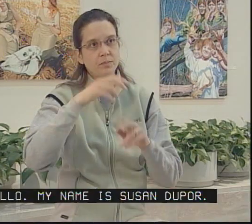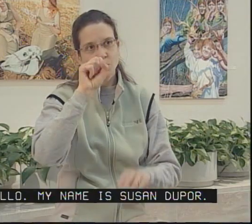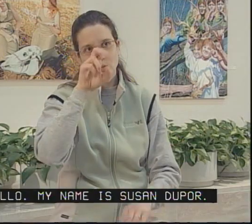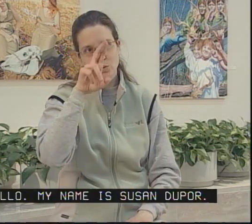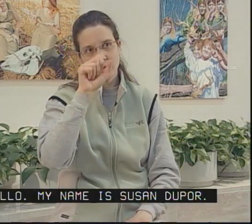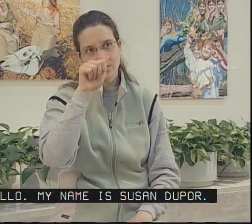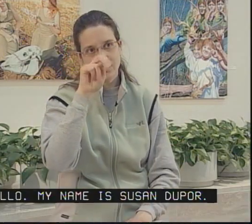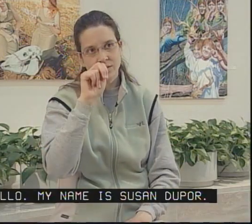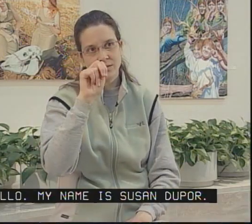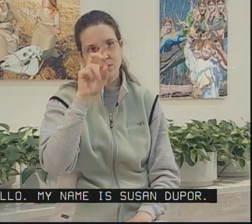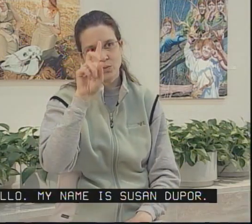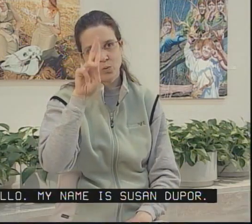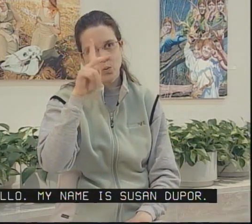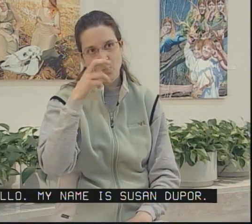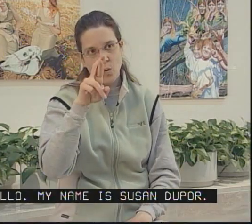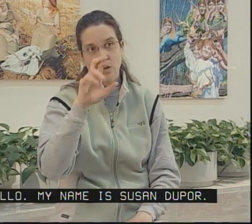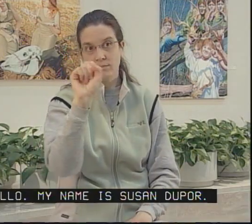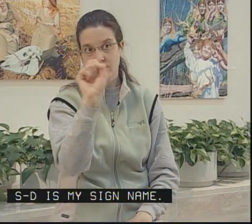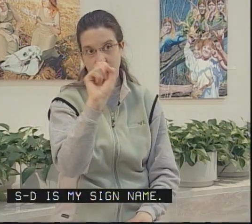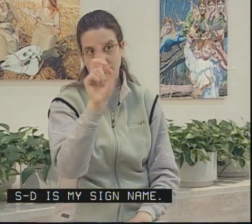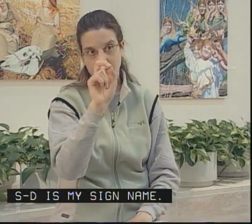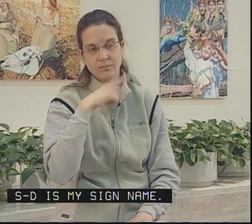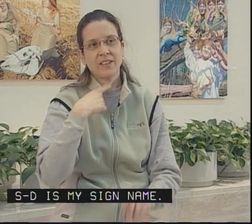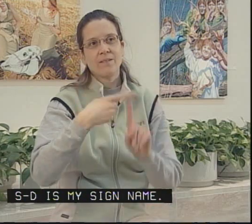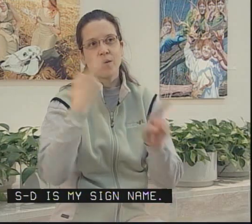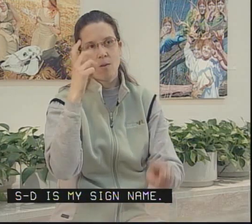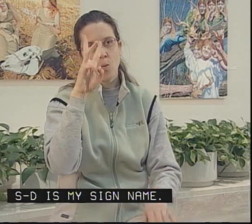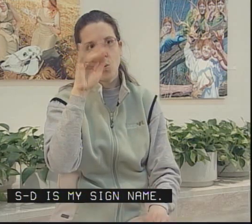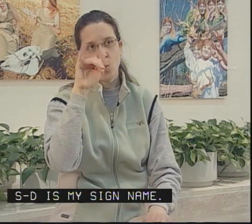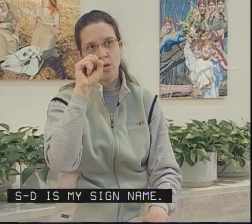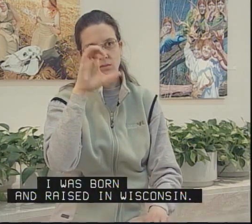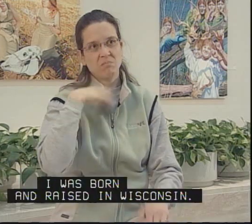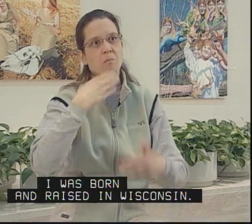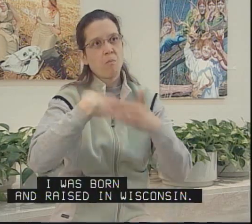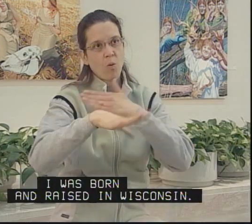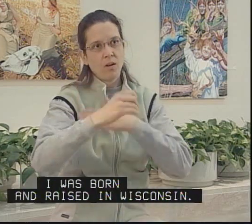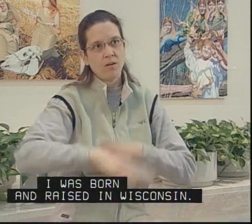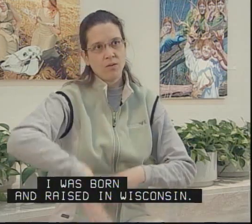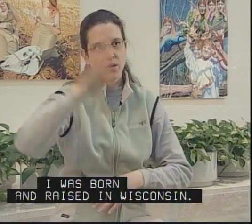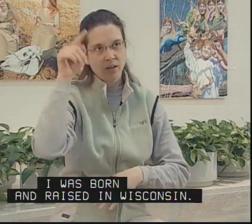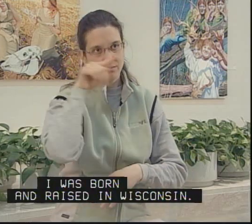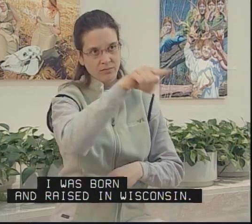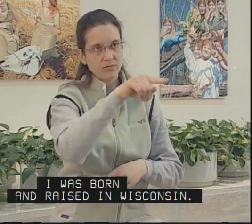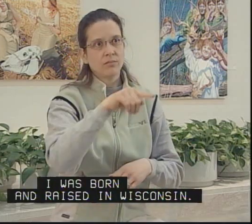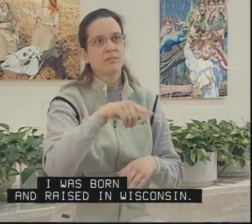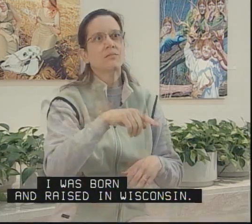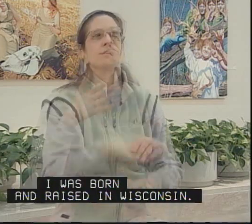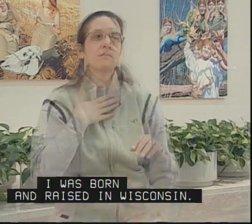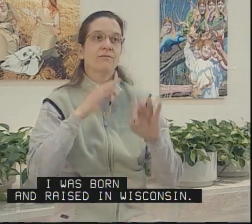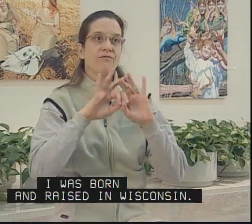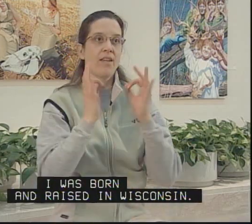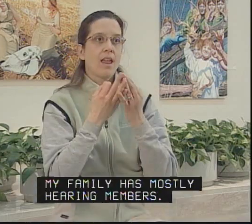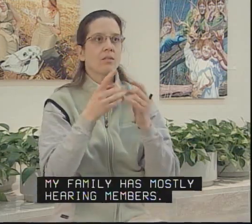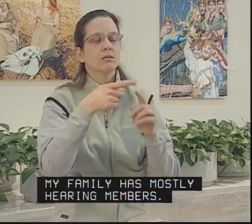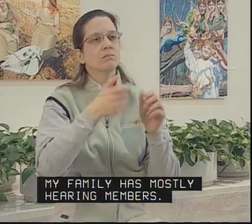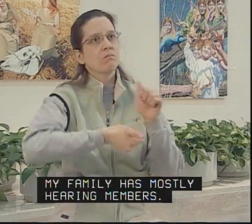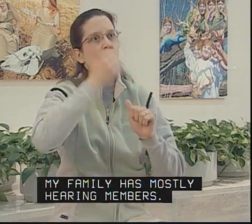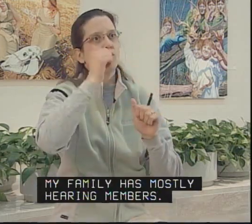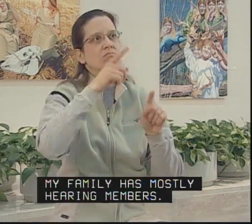Hello, my name is Susan Dupor. SD is my sign name. I was born and raised in Wisconsin. My family has